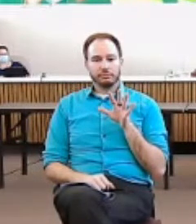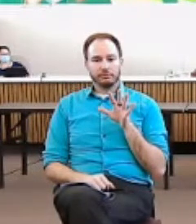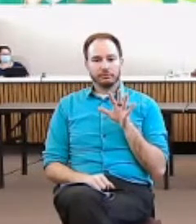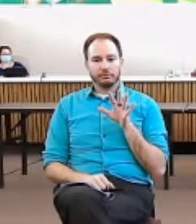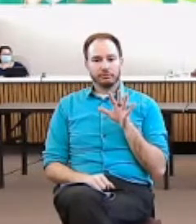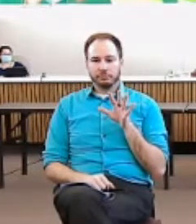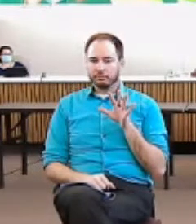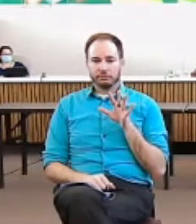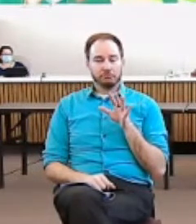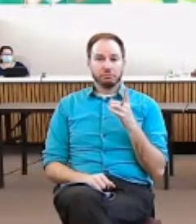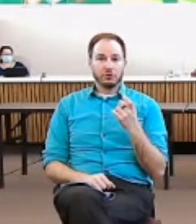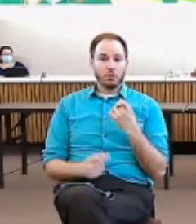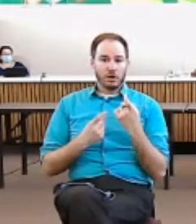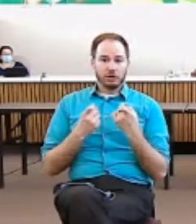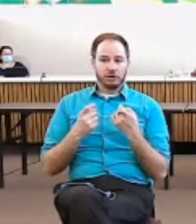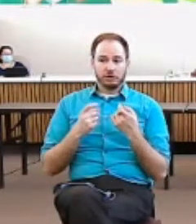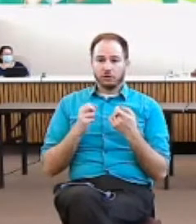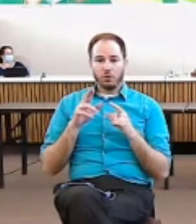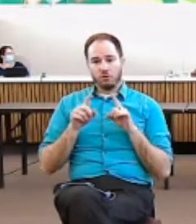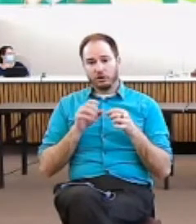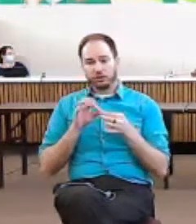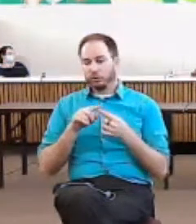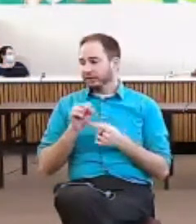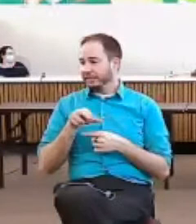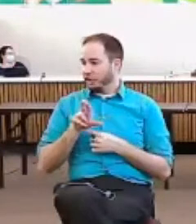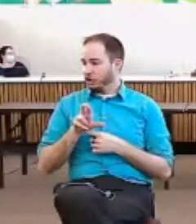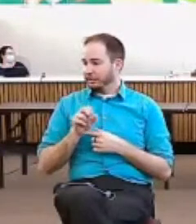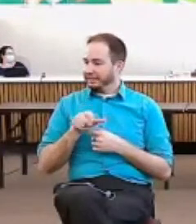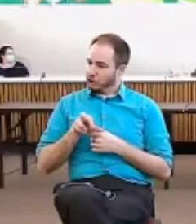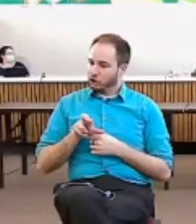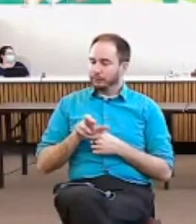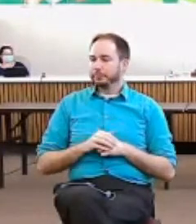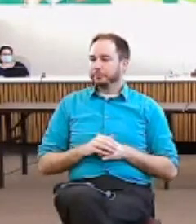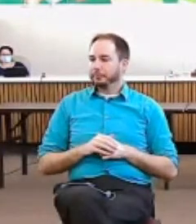Any further questions regarding seeker?